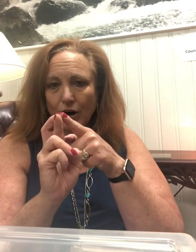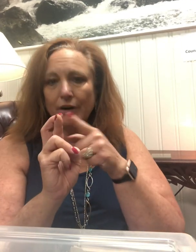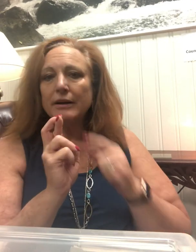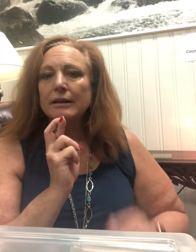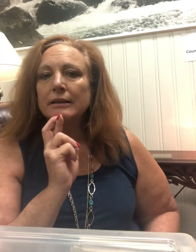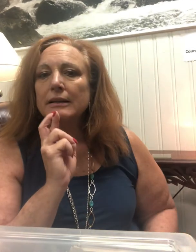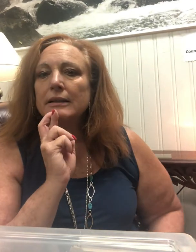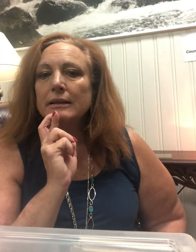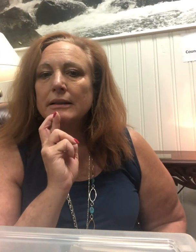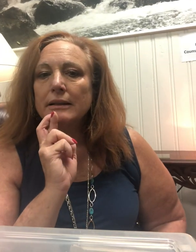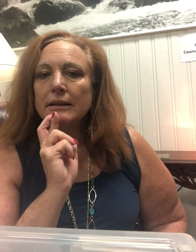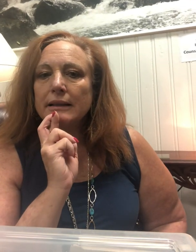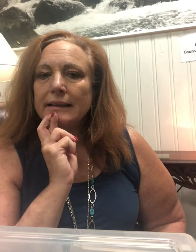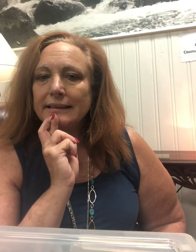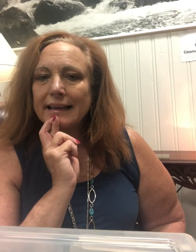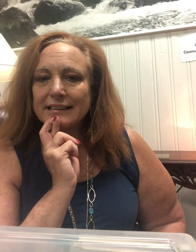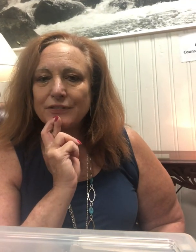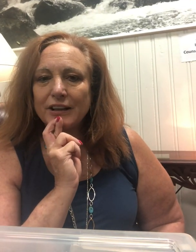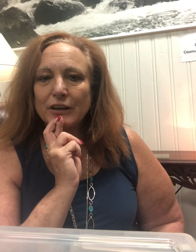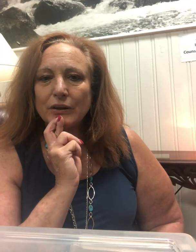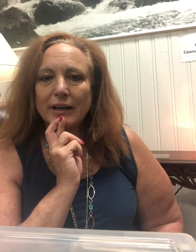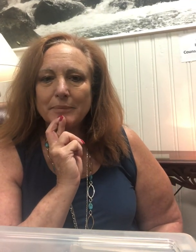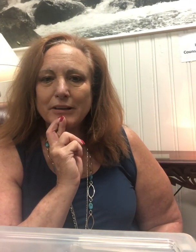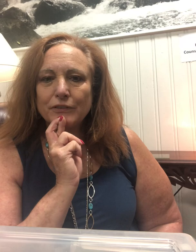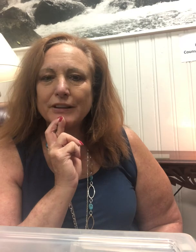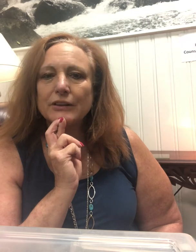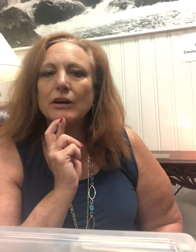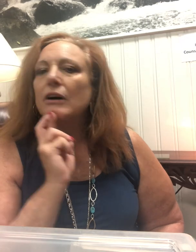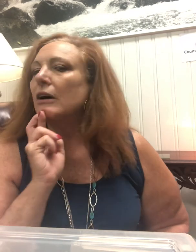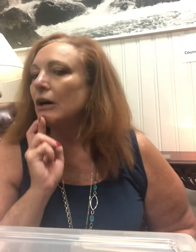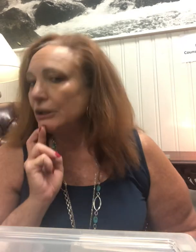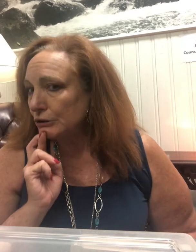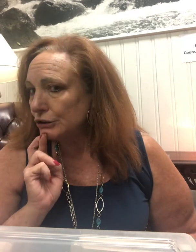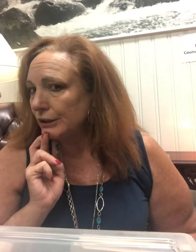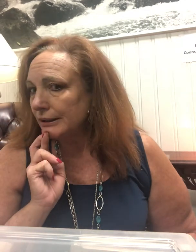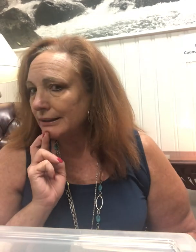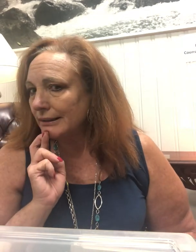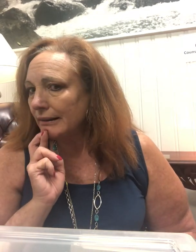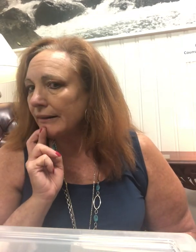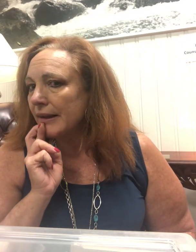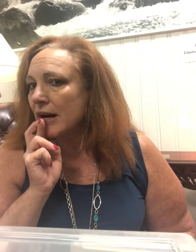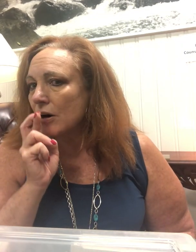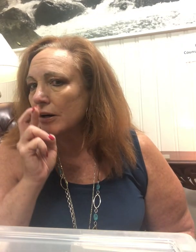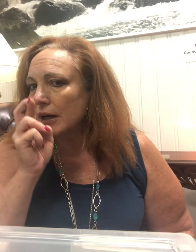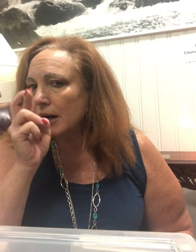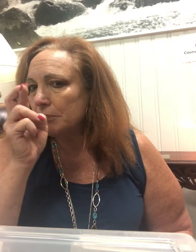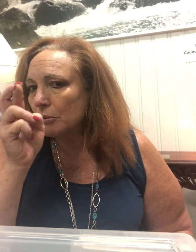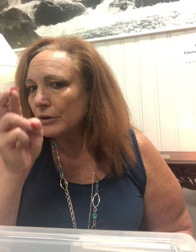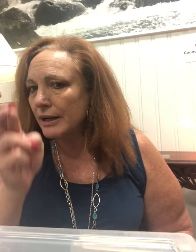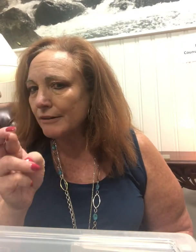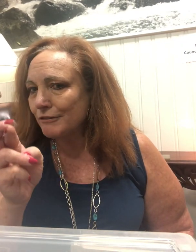R, index finger and middle finger are on your chin and they arc upward and